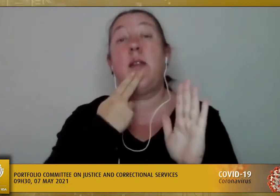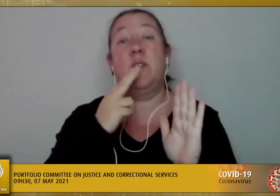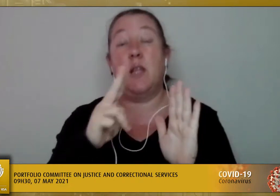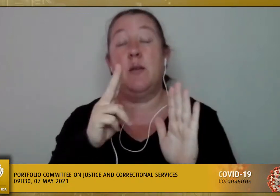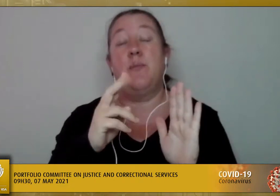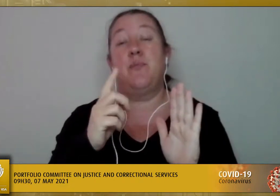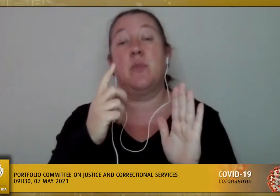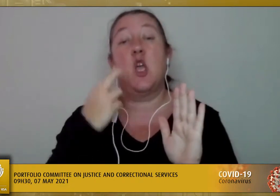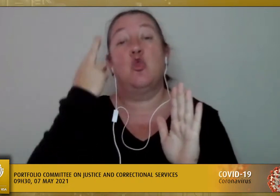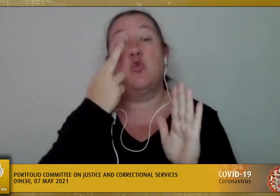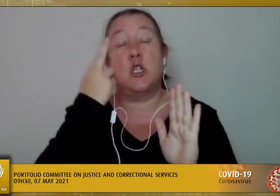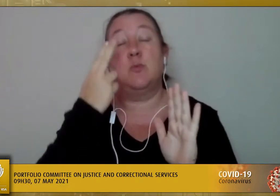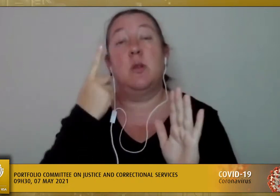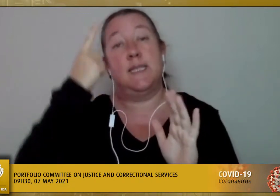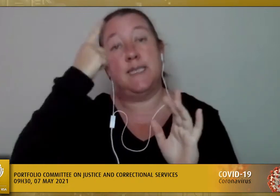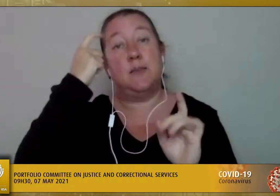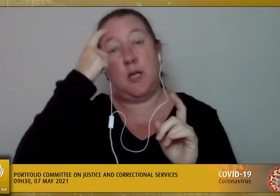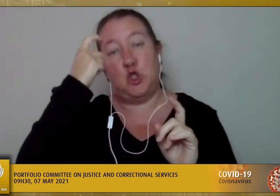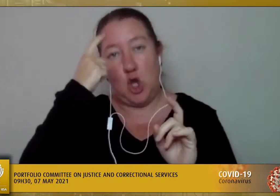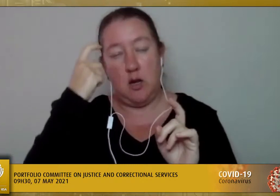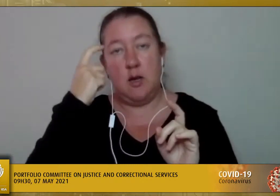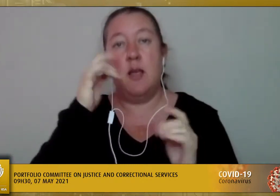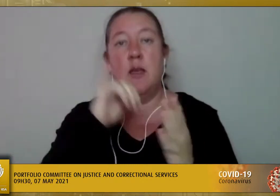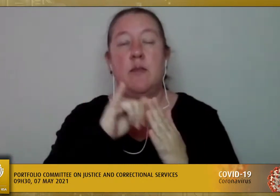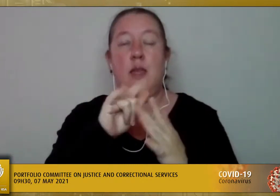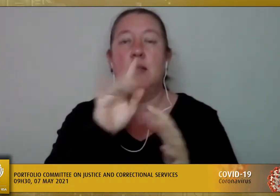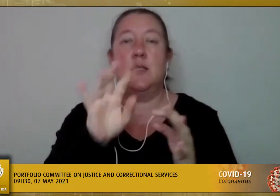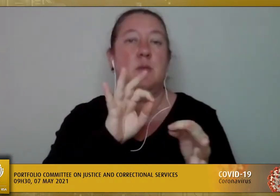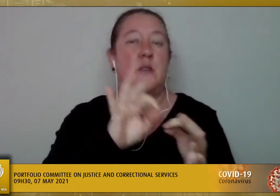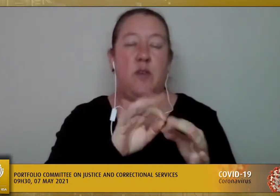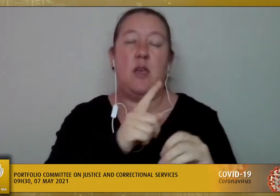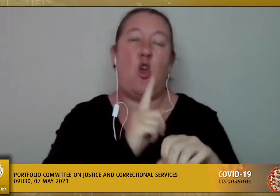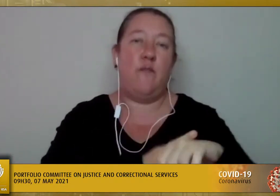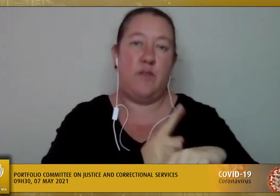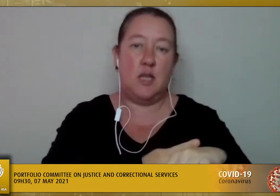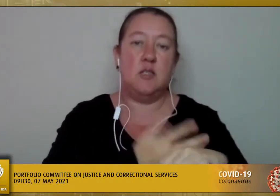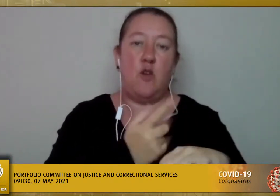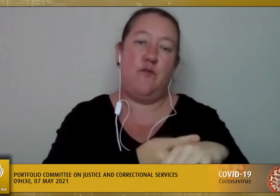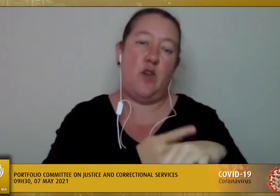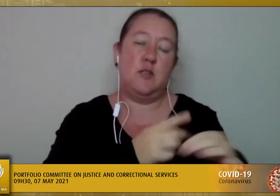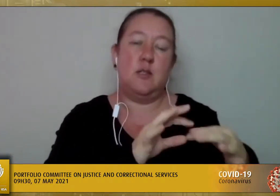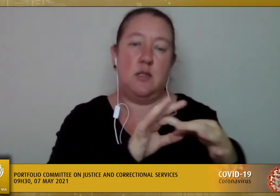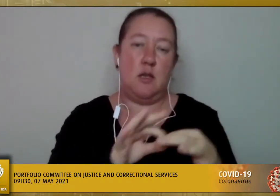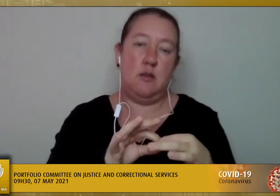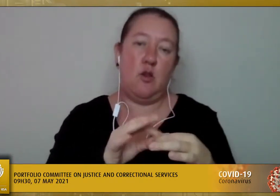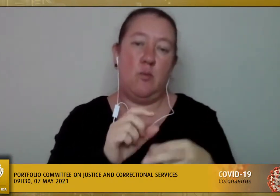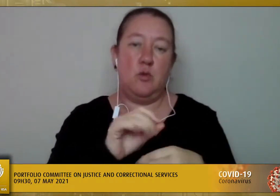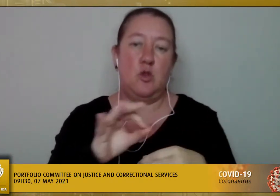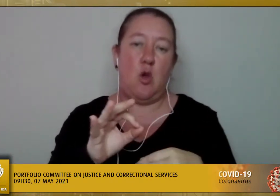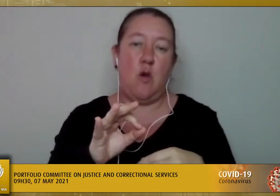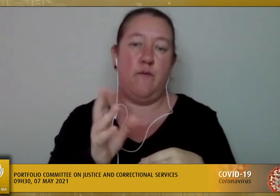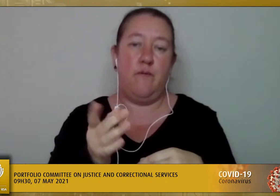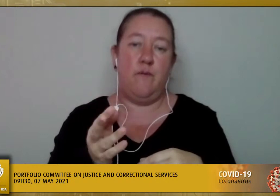reasonable a reasonable suspicion that a specified offense which is an offense in terms of the